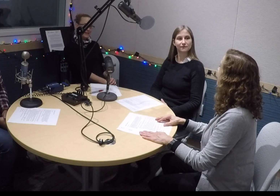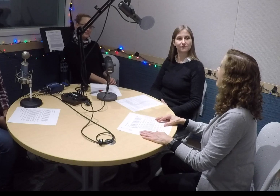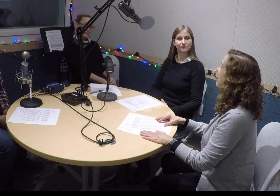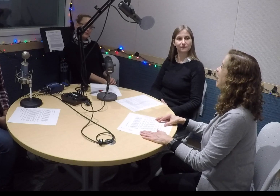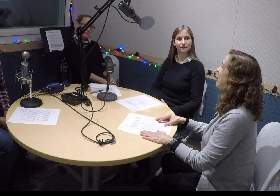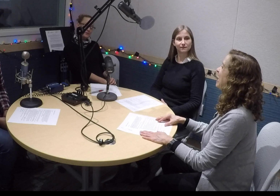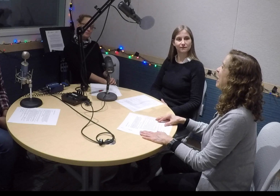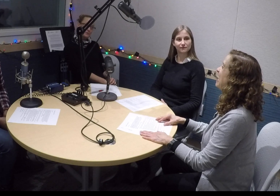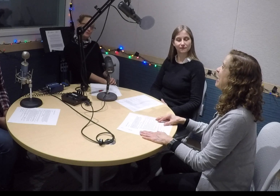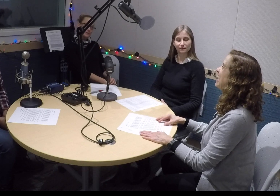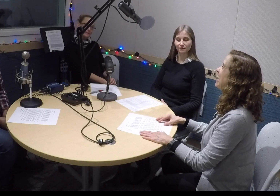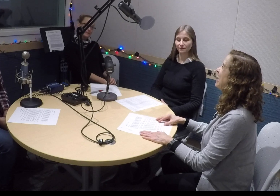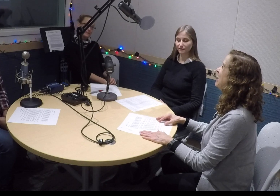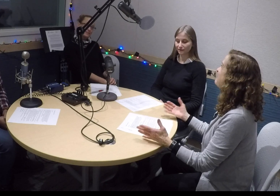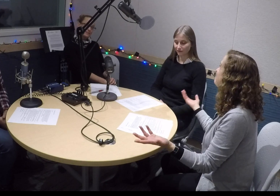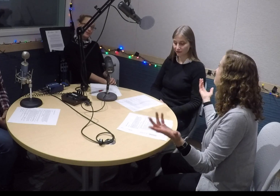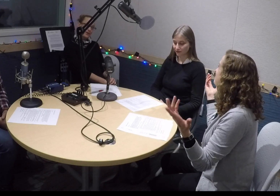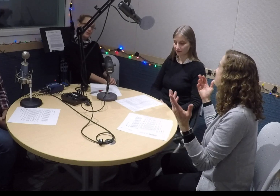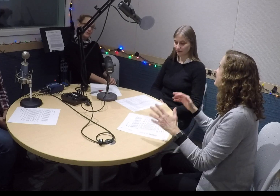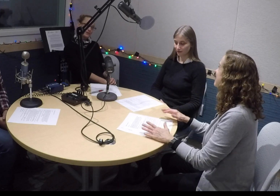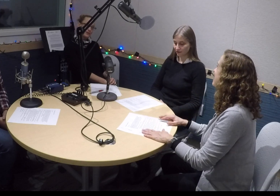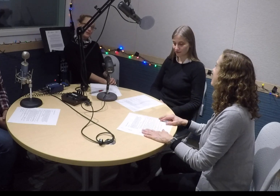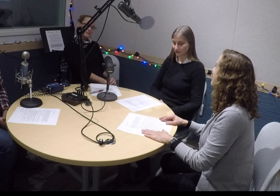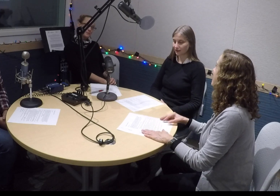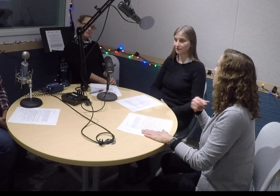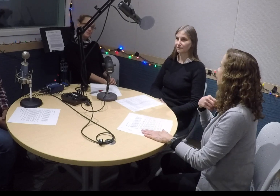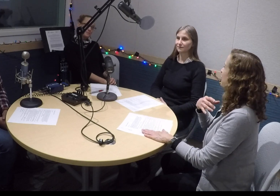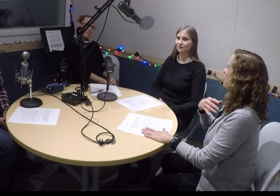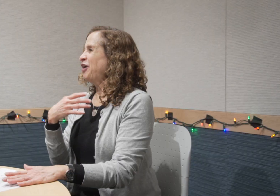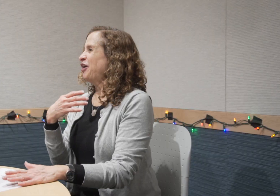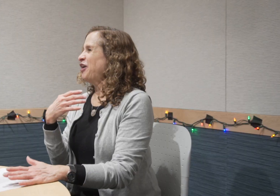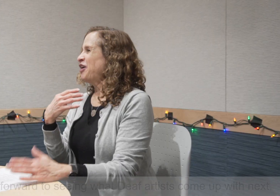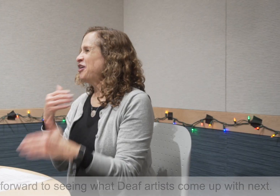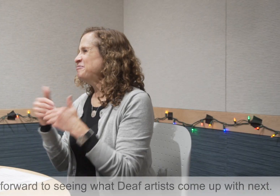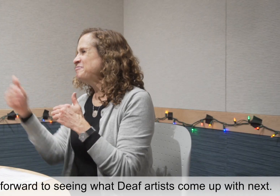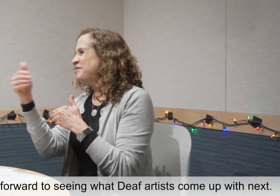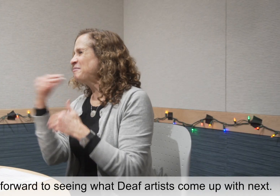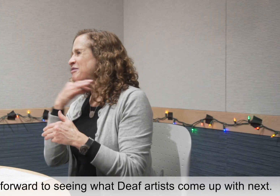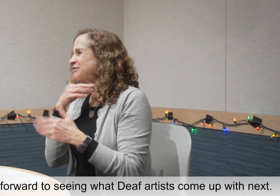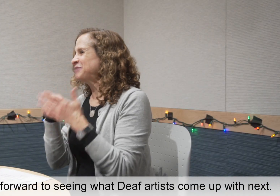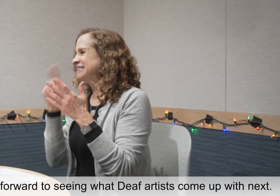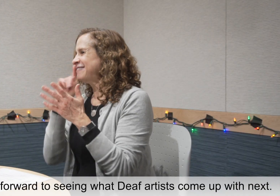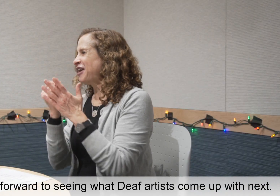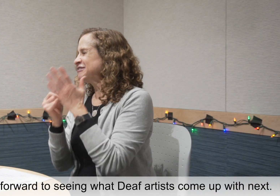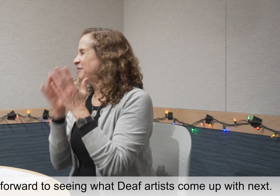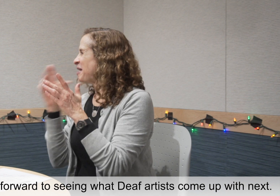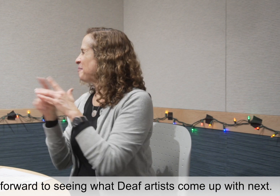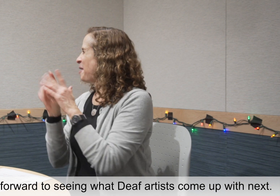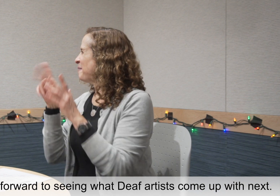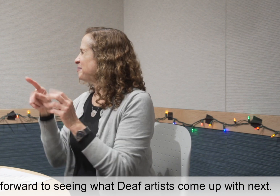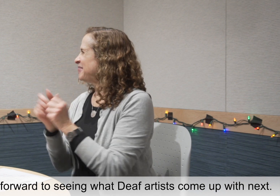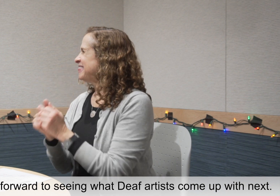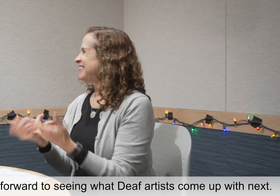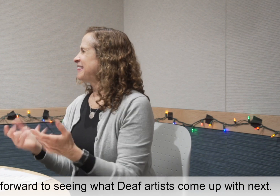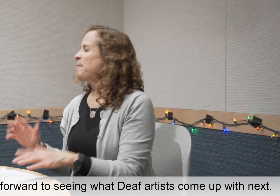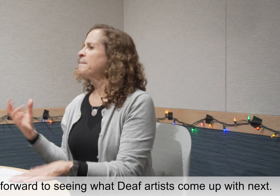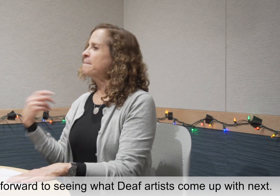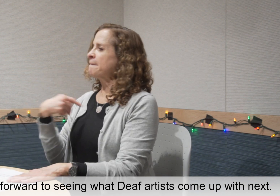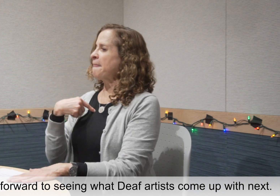incorporate movement into their artwork. Yeah. Yeah, I'm looking forward to see what artists come up with